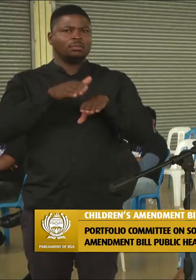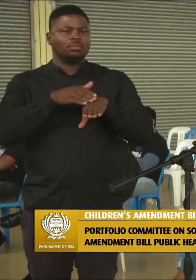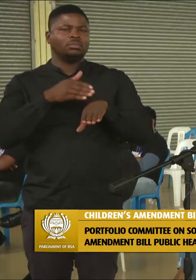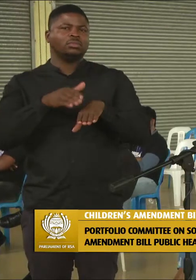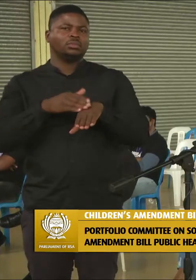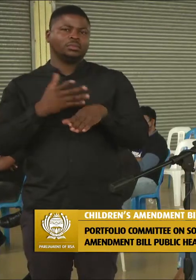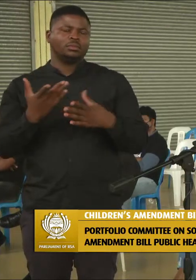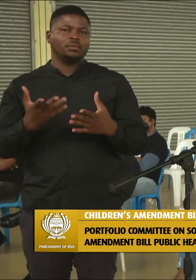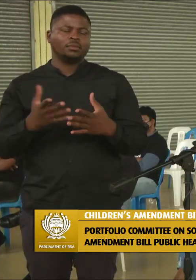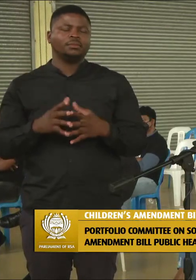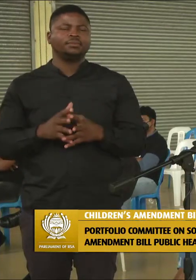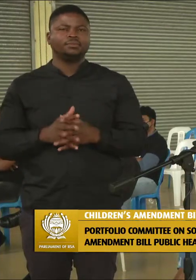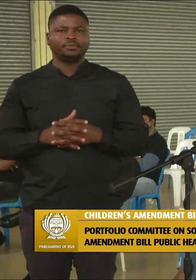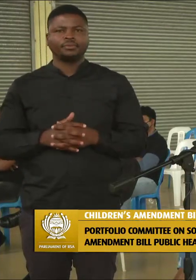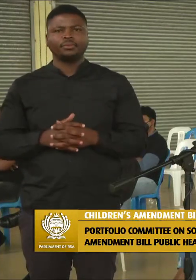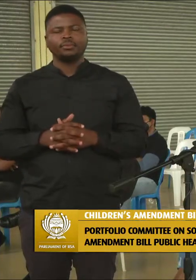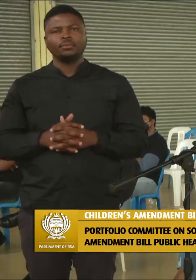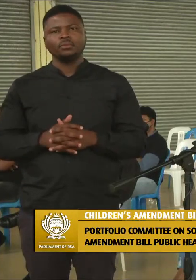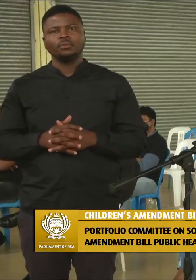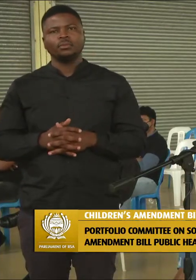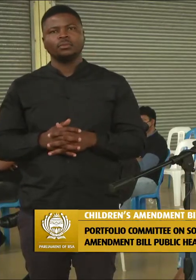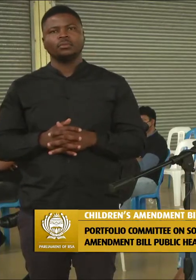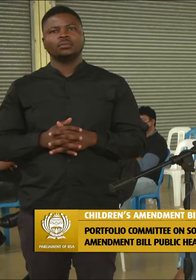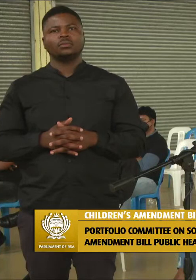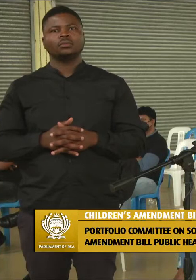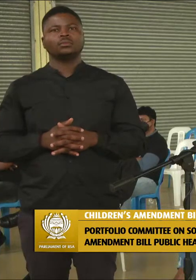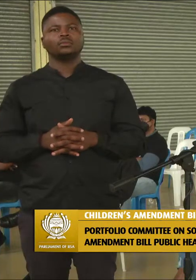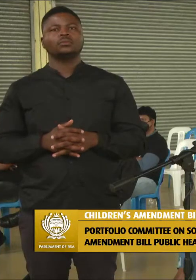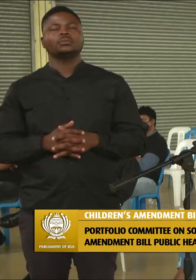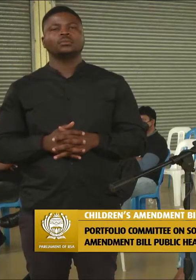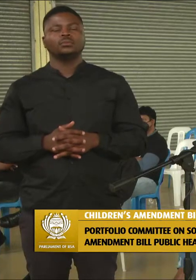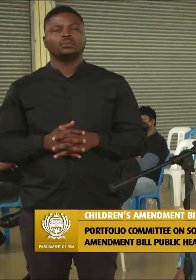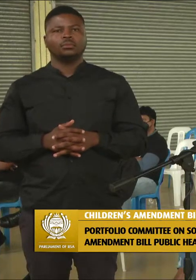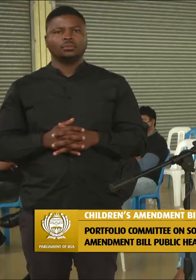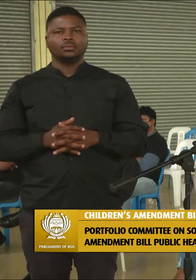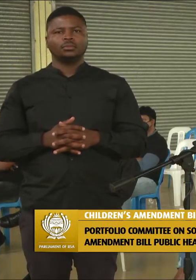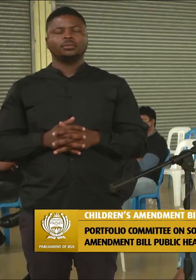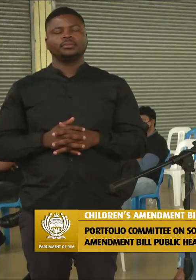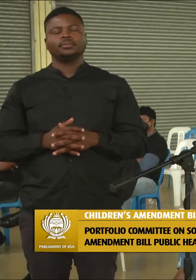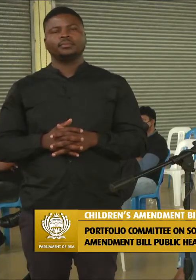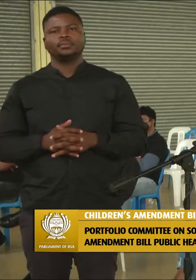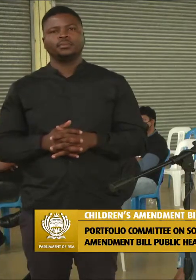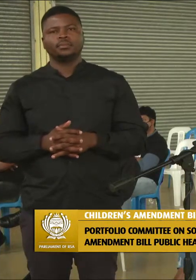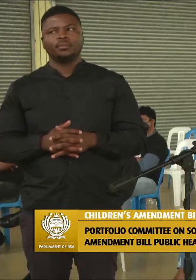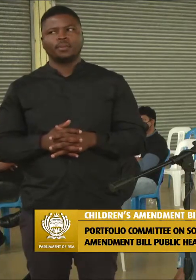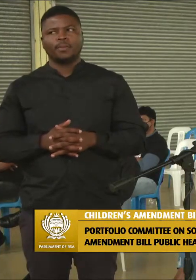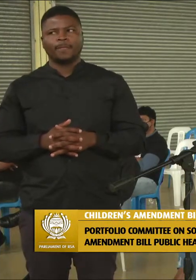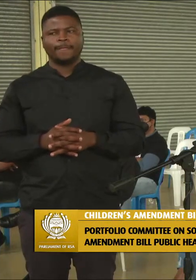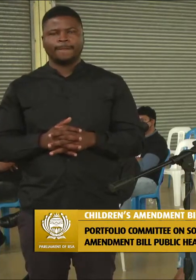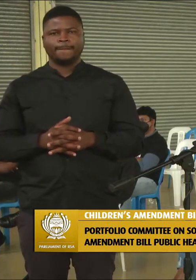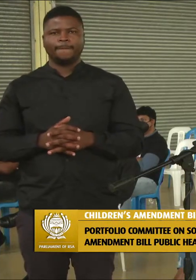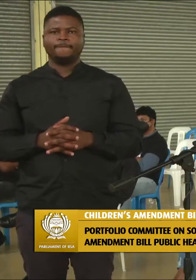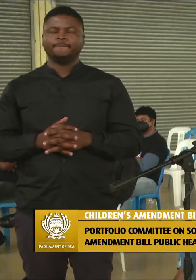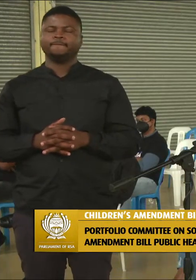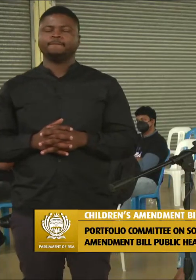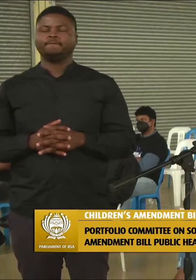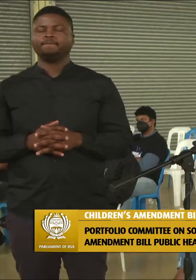of conditions. It could be various kinds of conditions. Okay, kodwa ke lolu hlelo